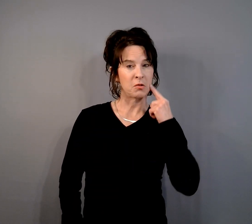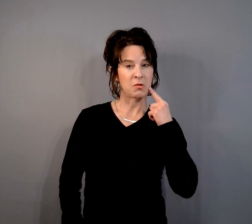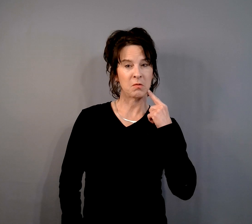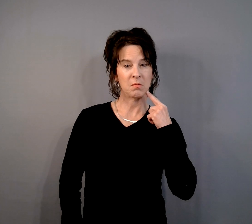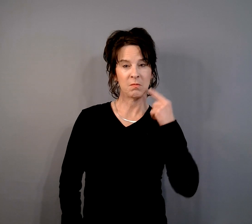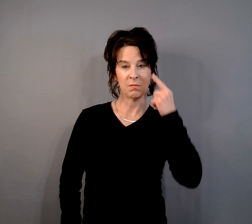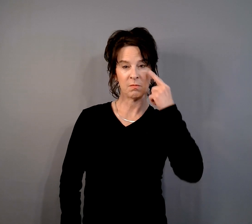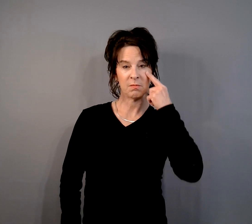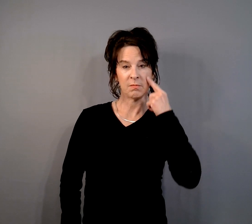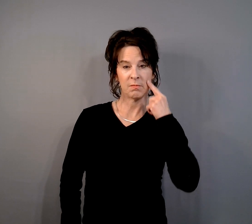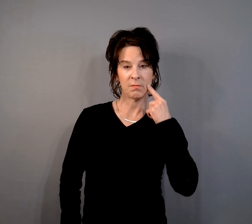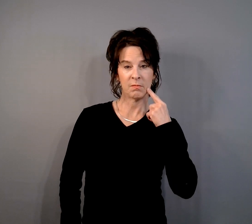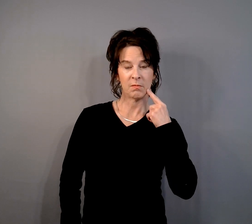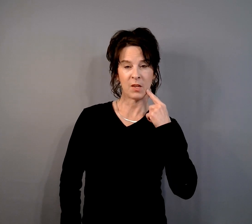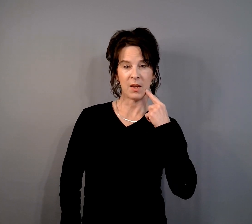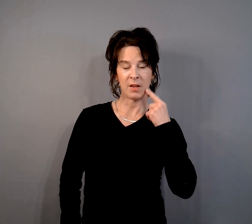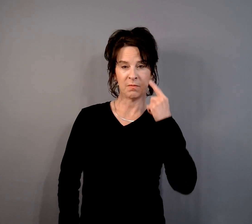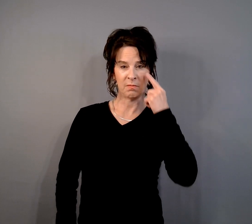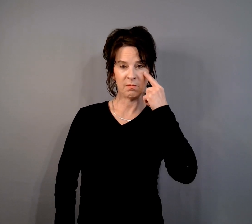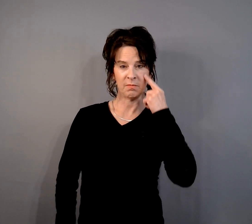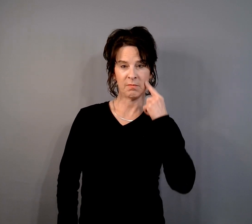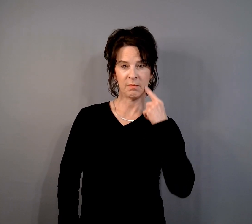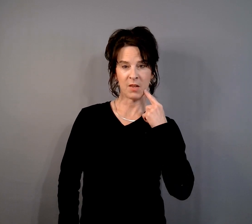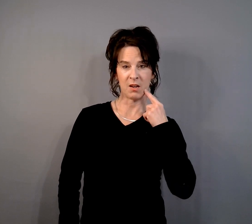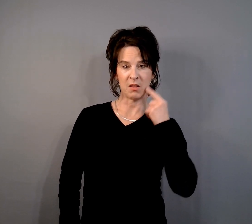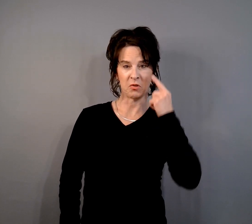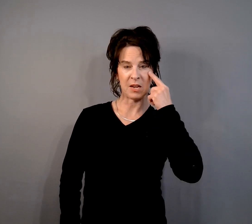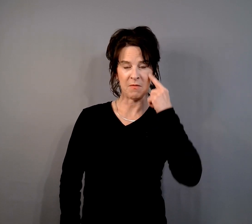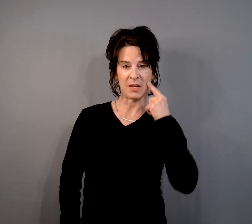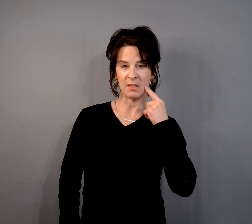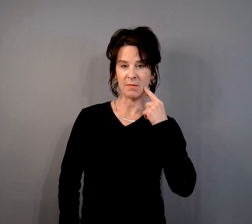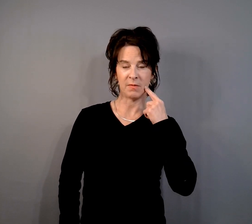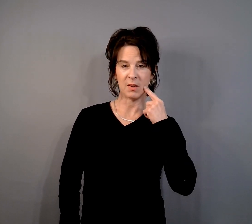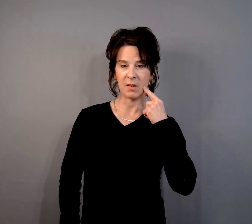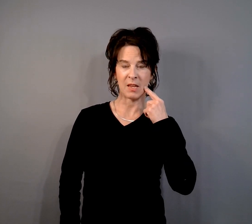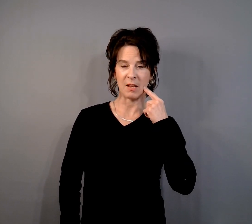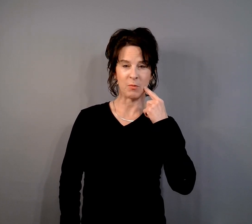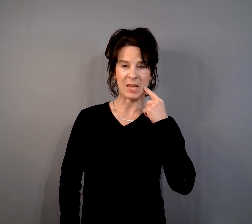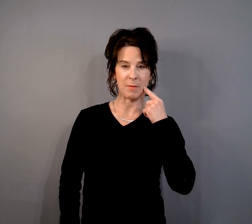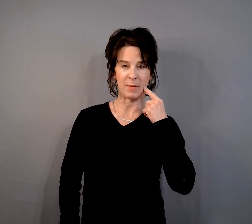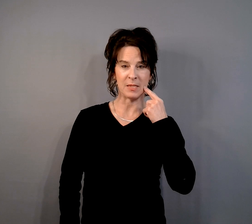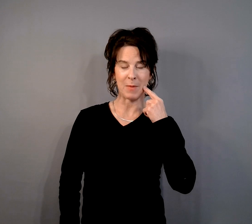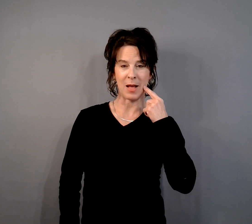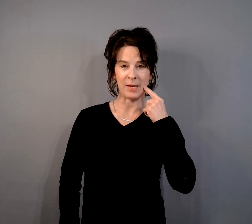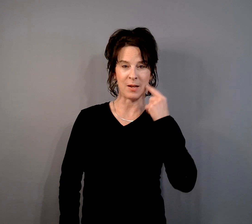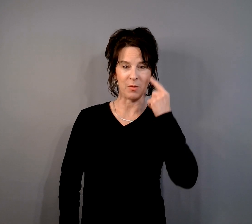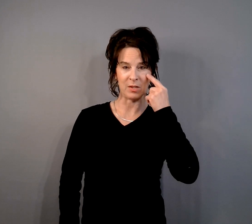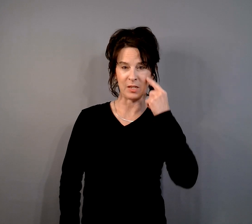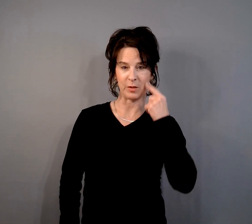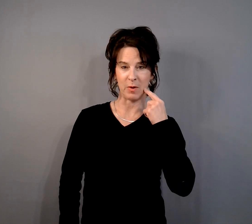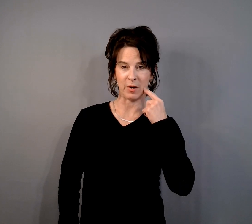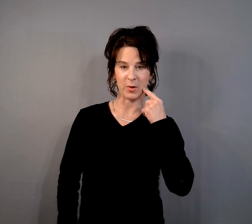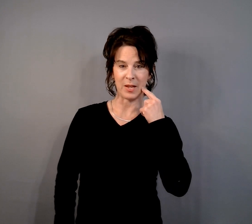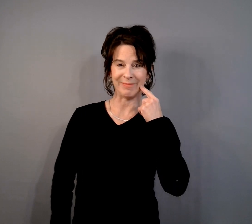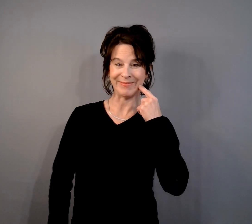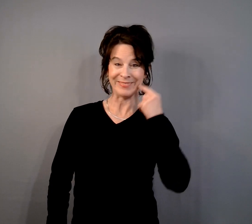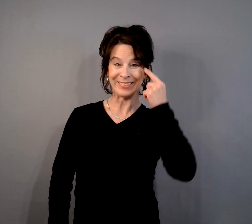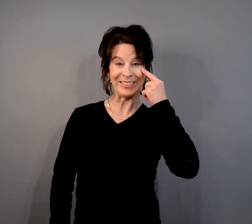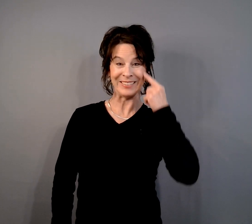tears. Okay, got another sad face. We can't be smiling on the tear part, okay? We can't be